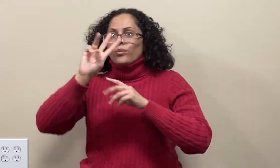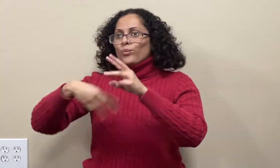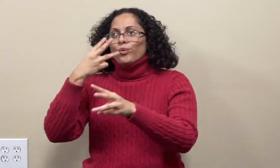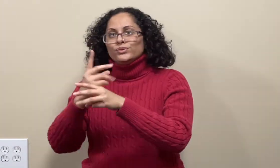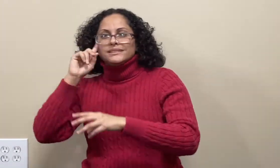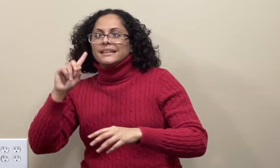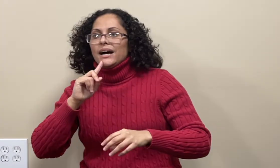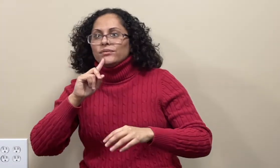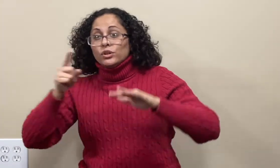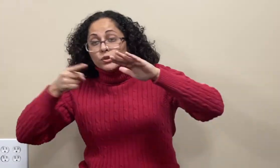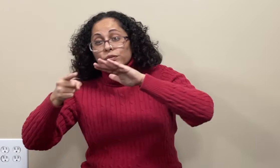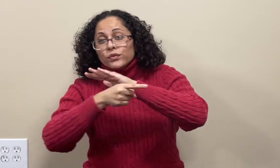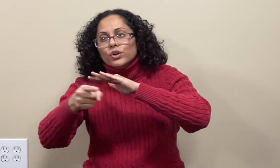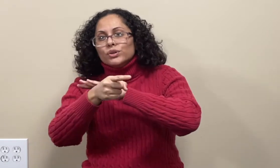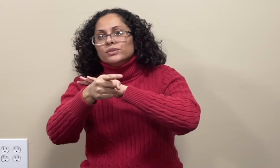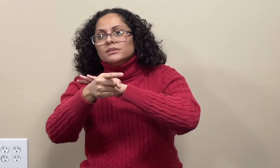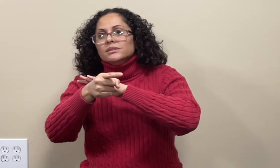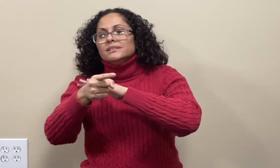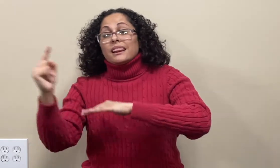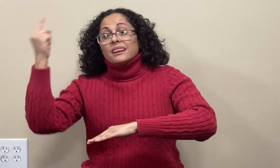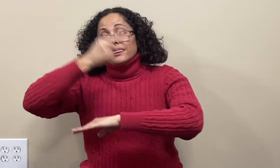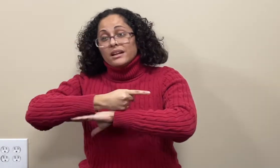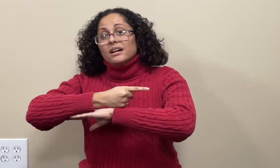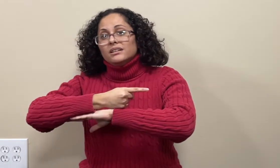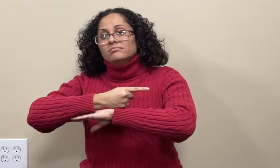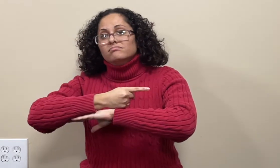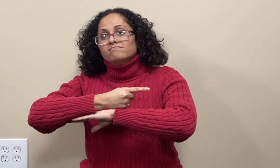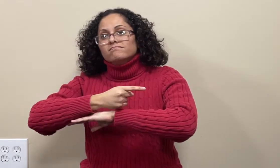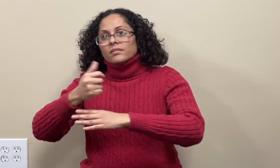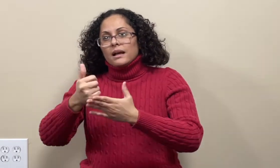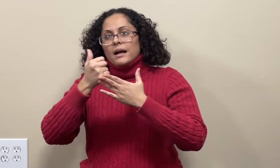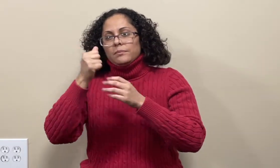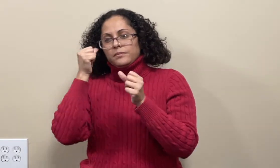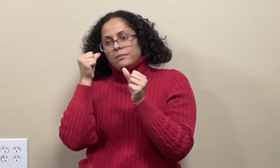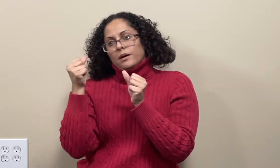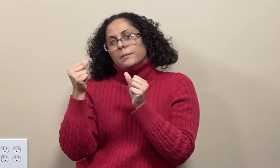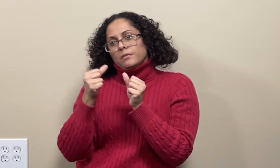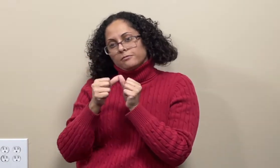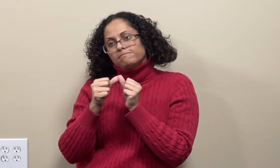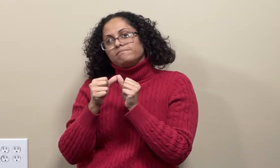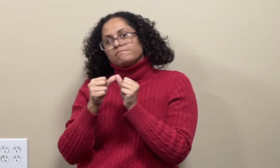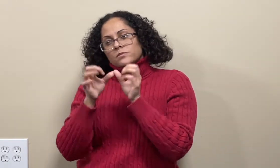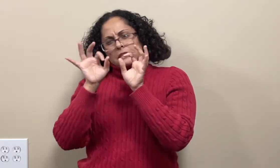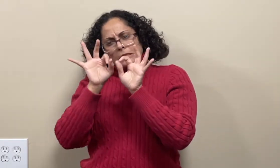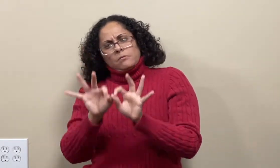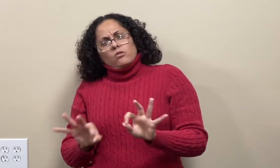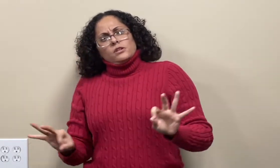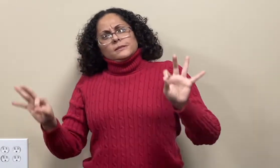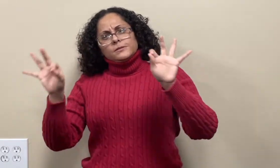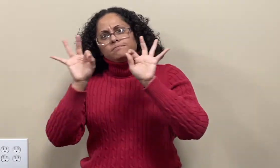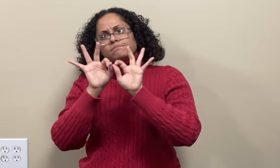happen overnight, it's an important goal, and World Deaf Refugee Day reminds us of just how vital that